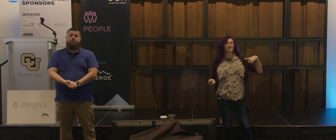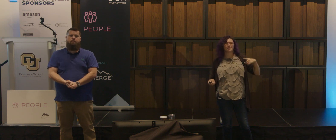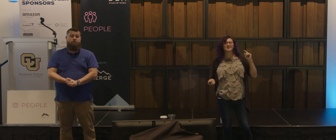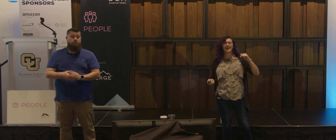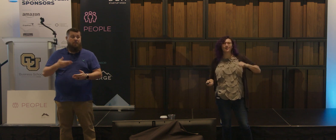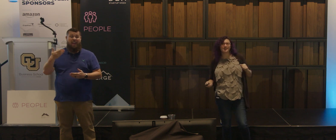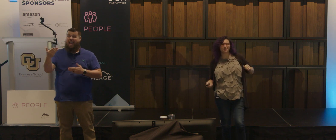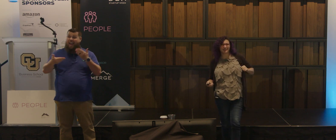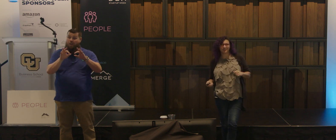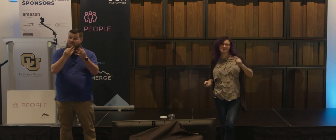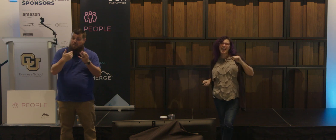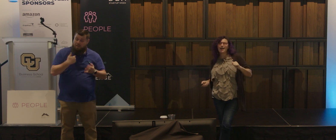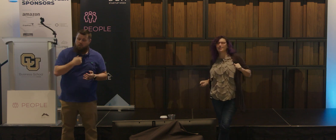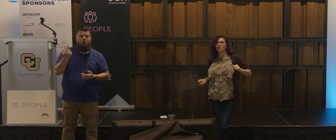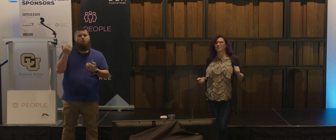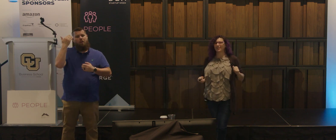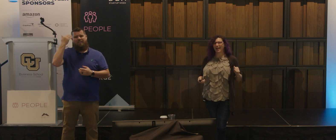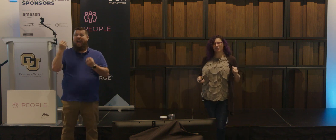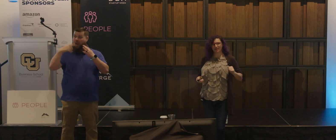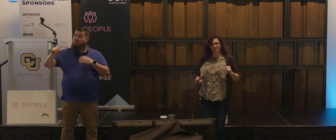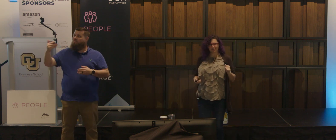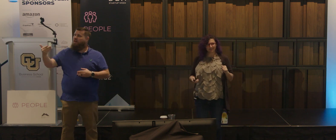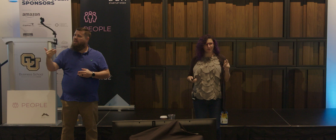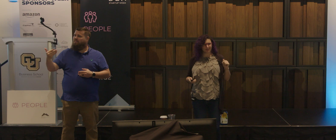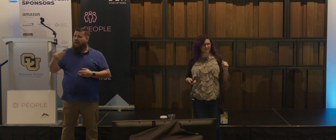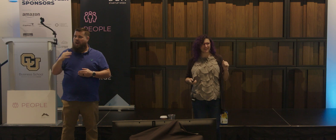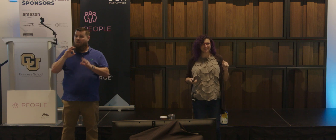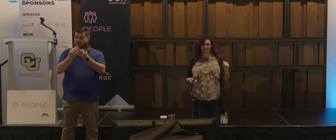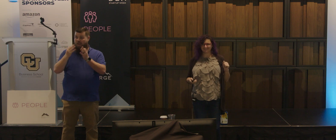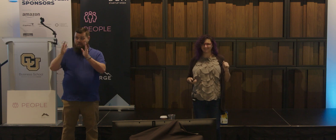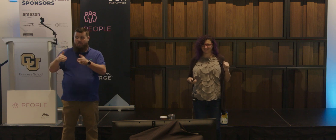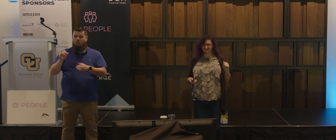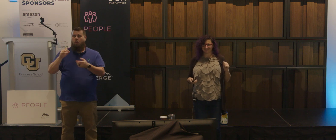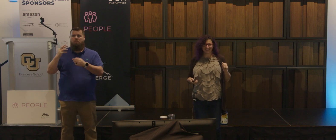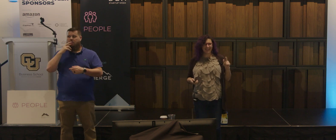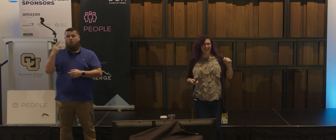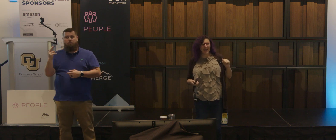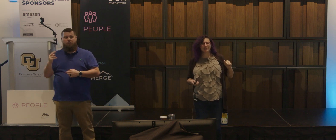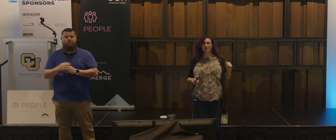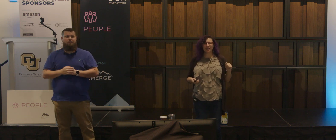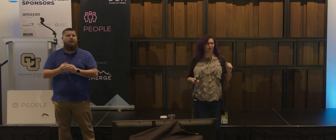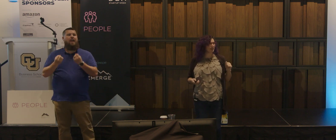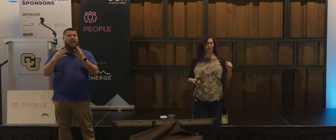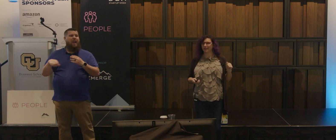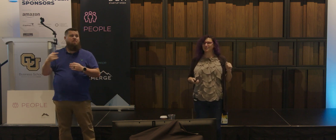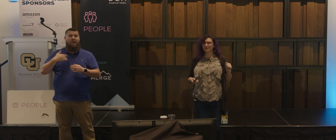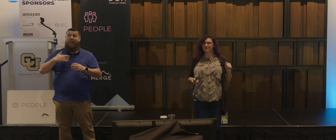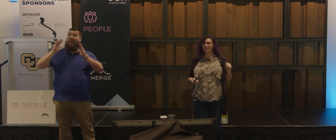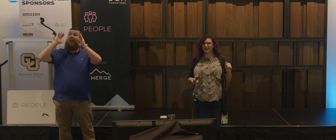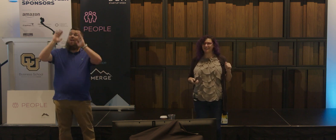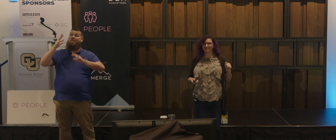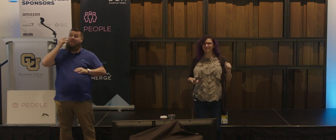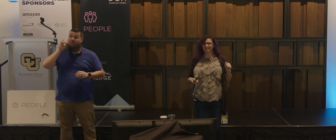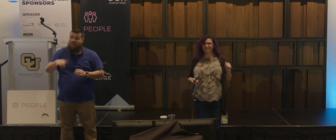Hiring family members. I always like to acknowledge this. How many of you have ever hired a family member or a close friend? How many of you had a really great